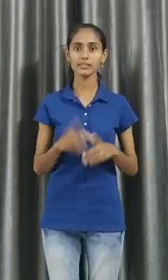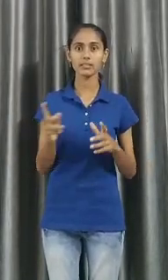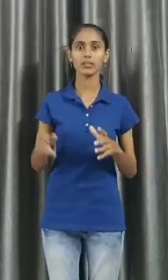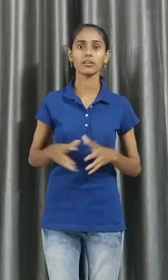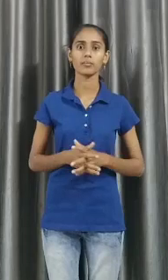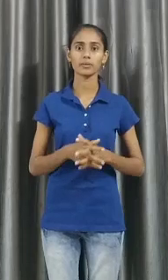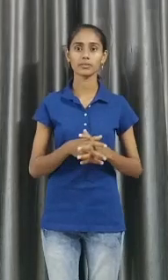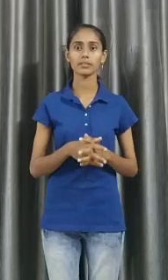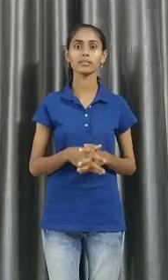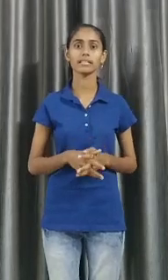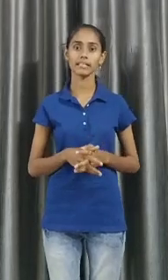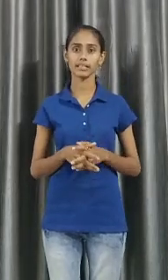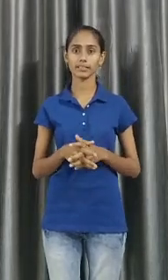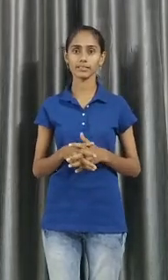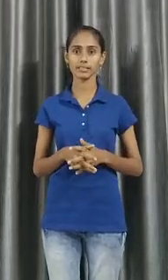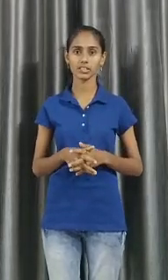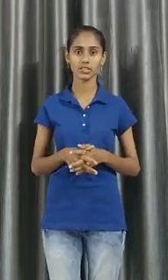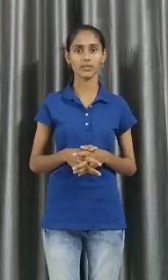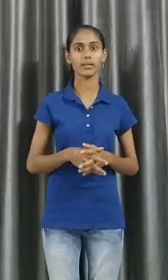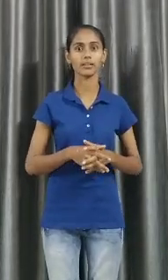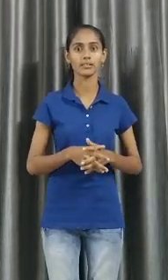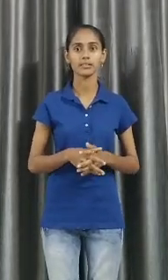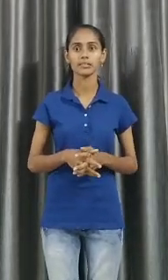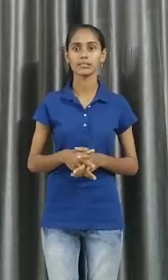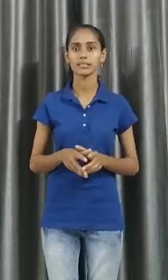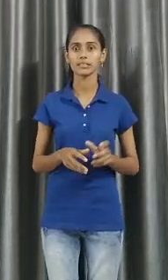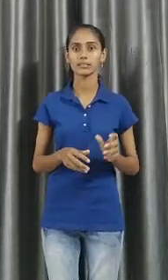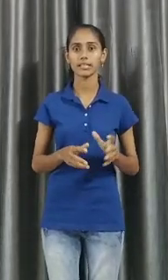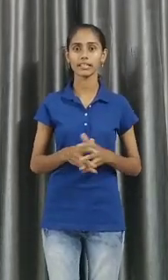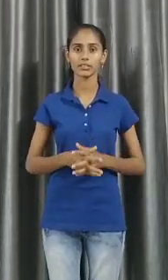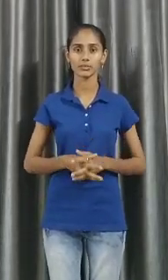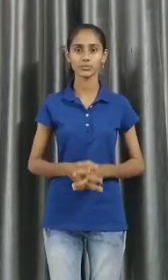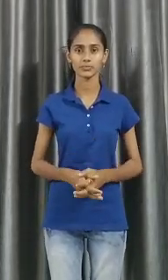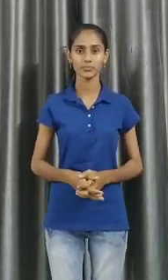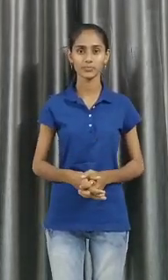This all about the inheritance in Java. And thank you.